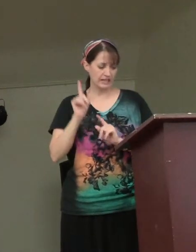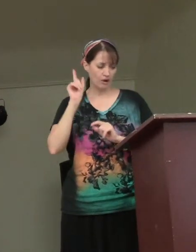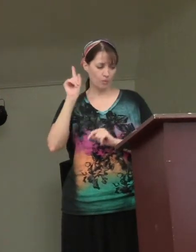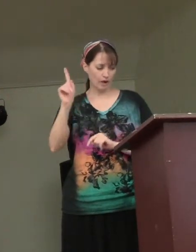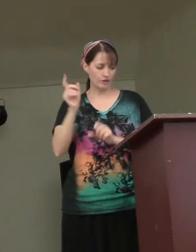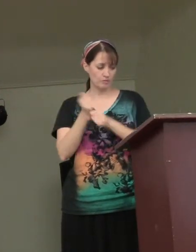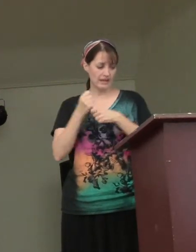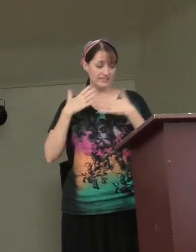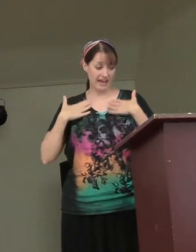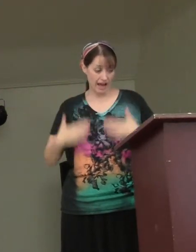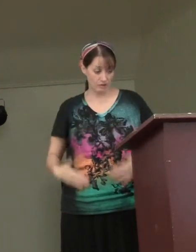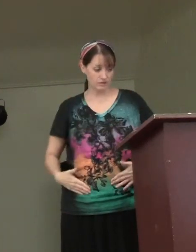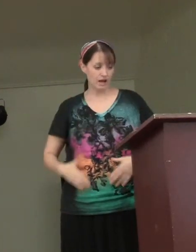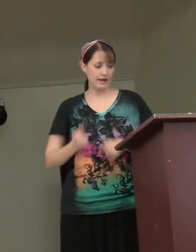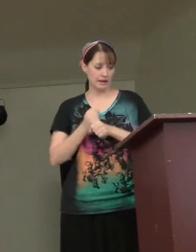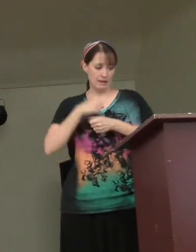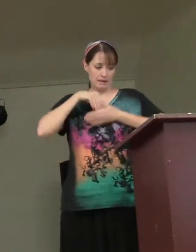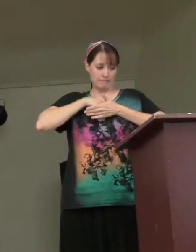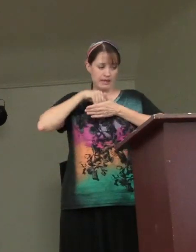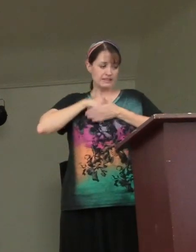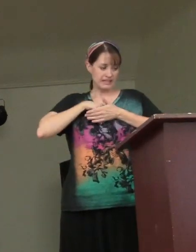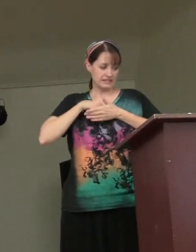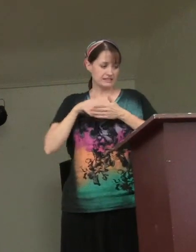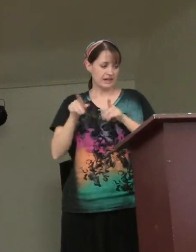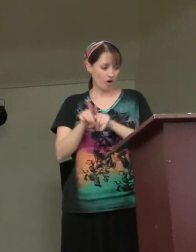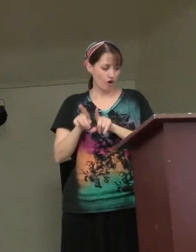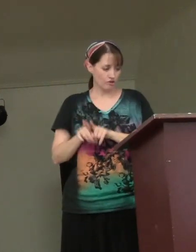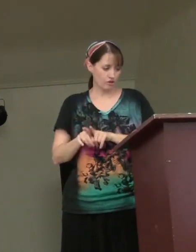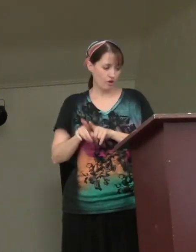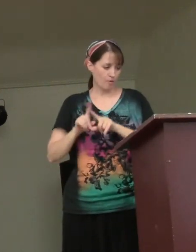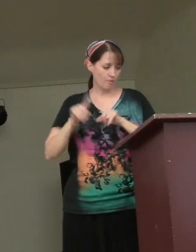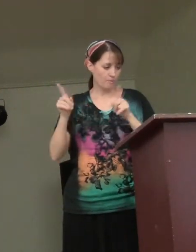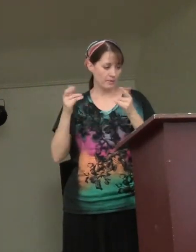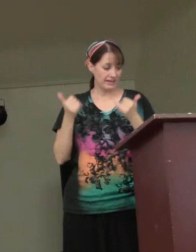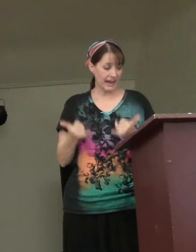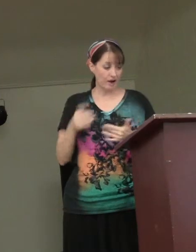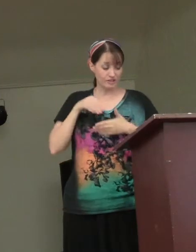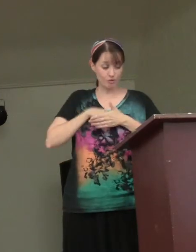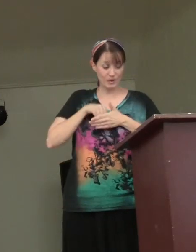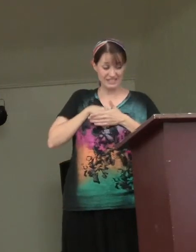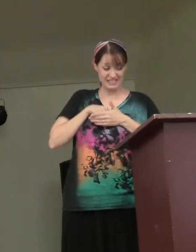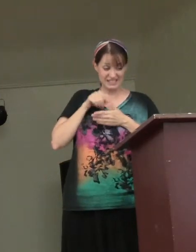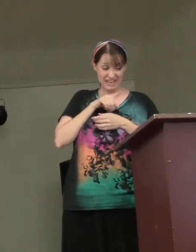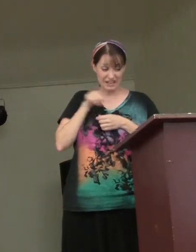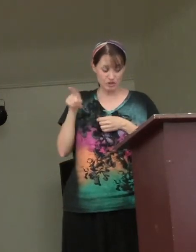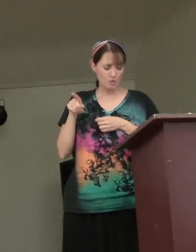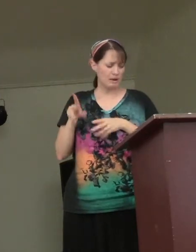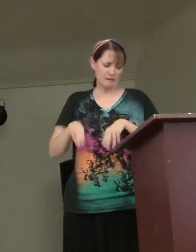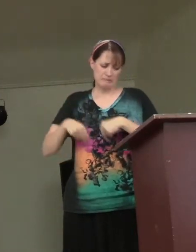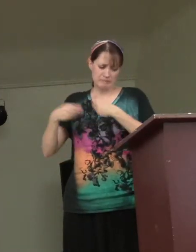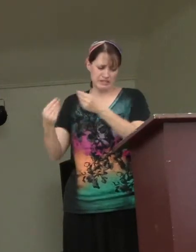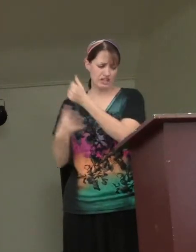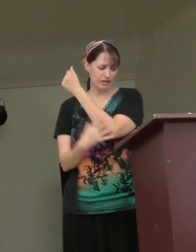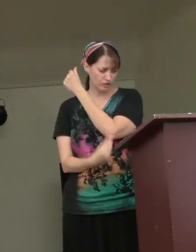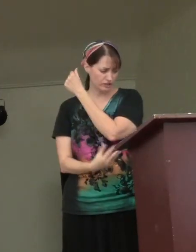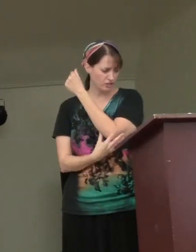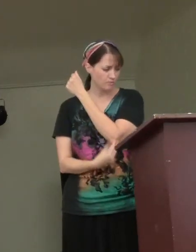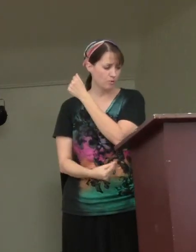not one who made the outside make the inside also? But now, as for what is inside you, be generous to the poor,